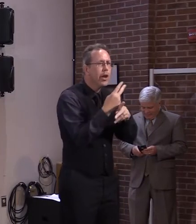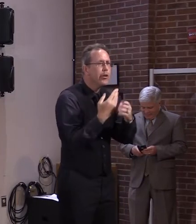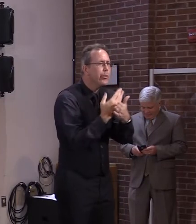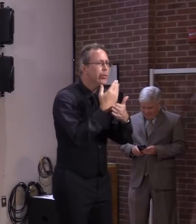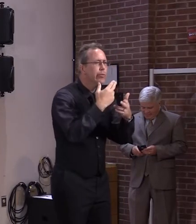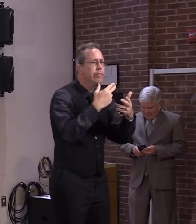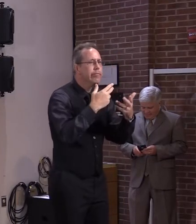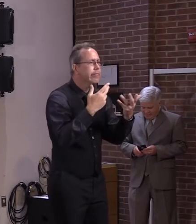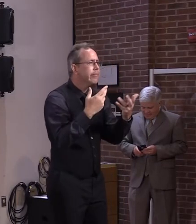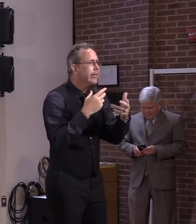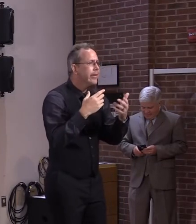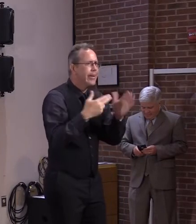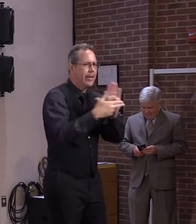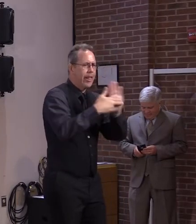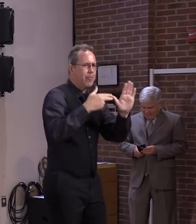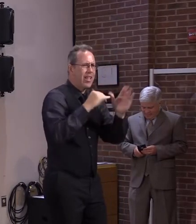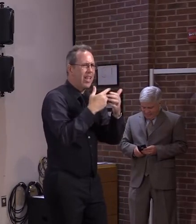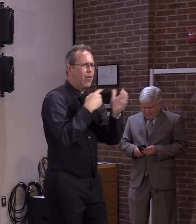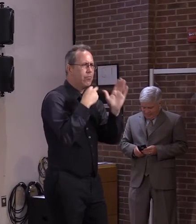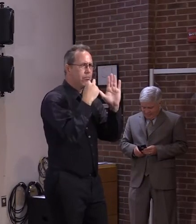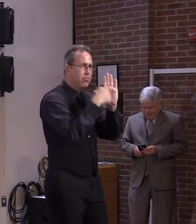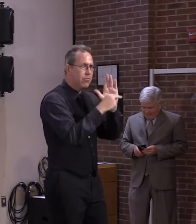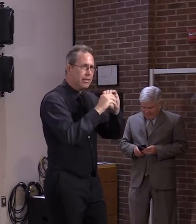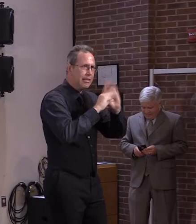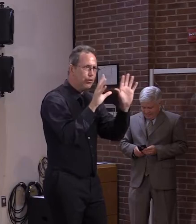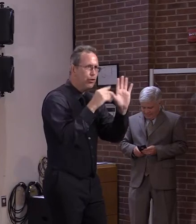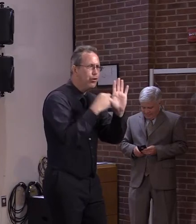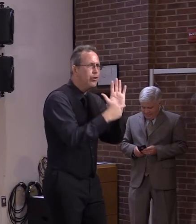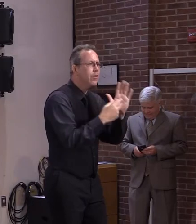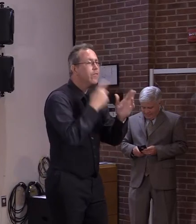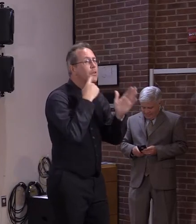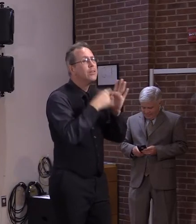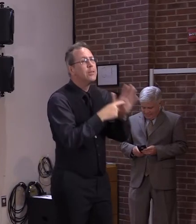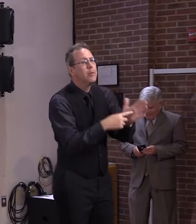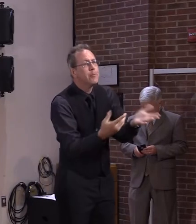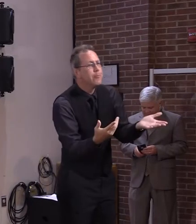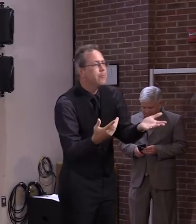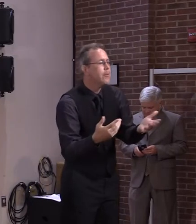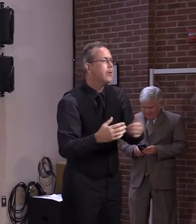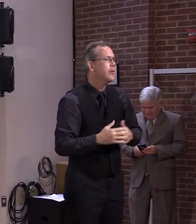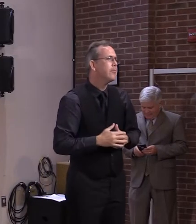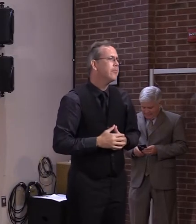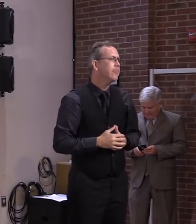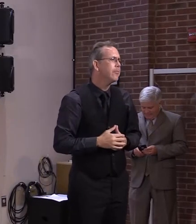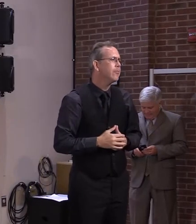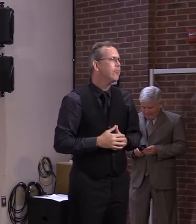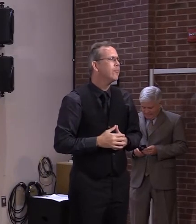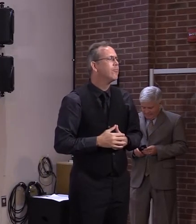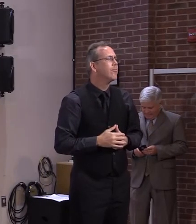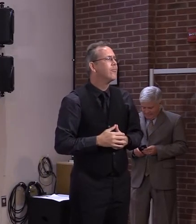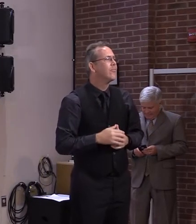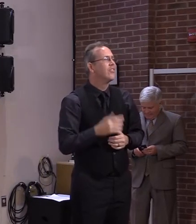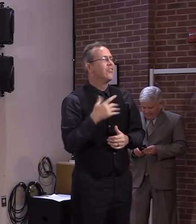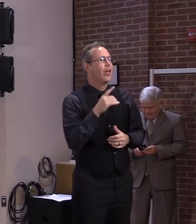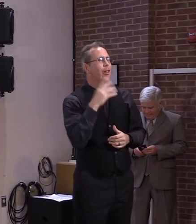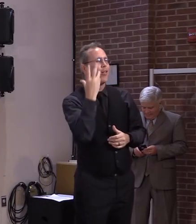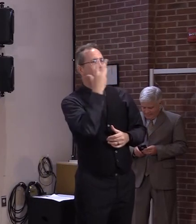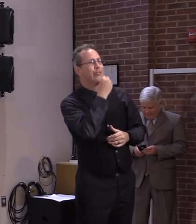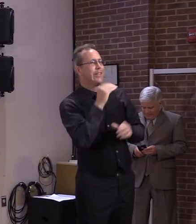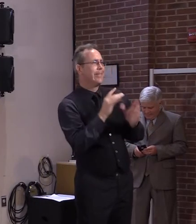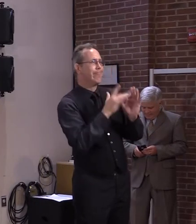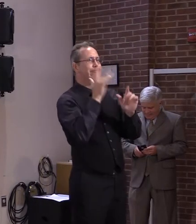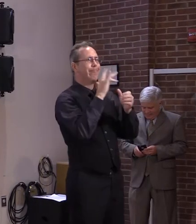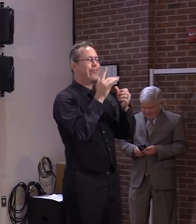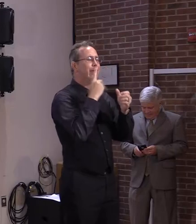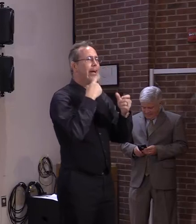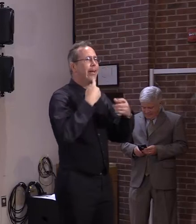adult use, making sure that you don't have labels that would be so attractive to someone who is not supposed to be